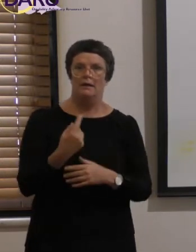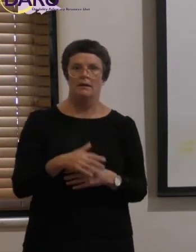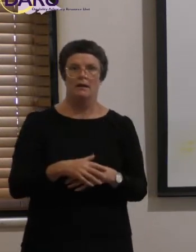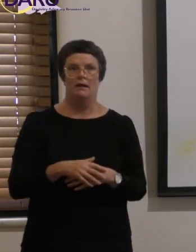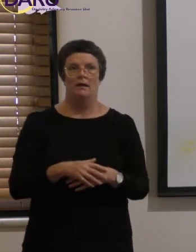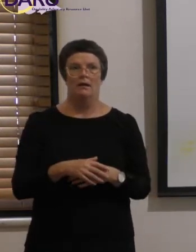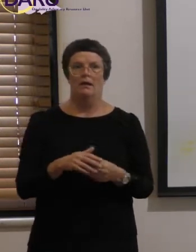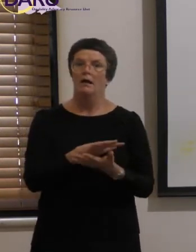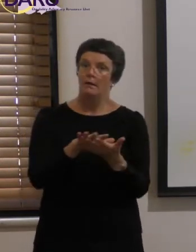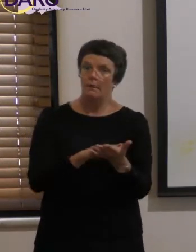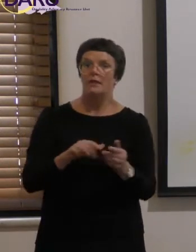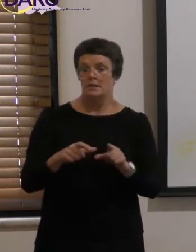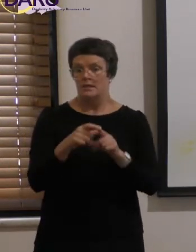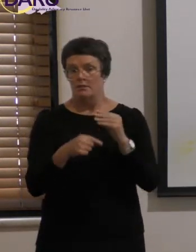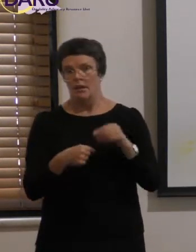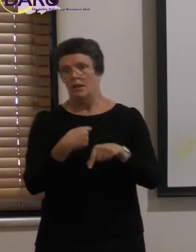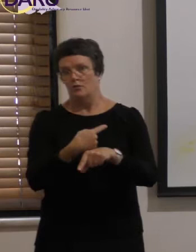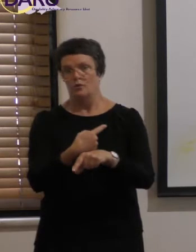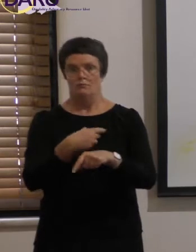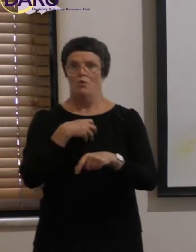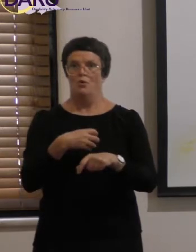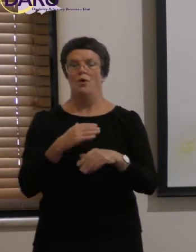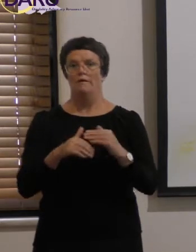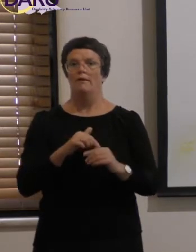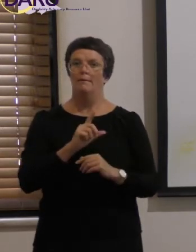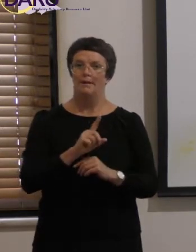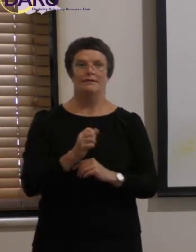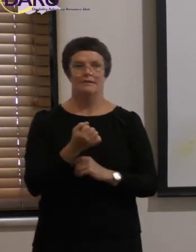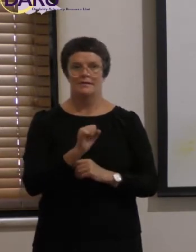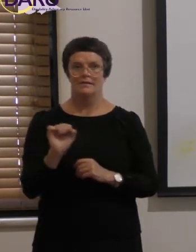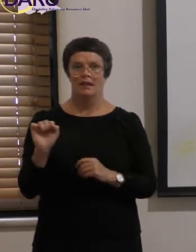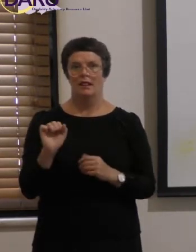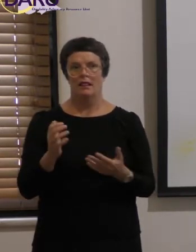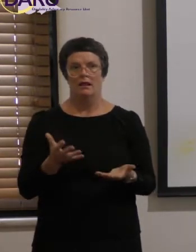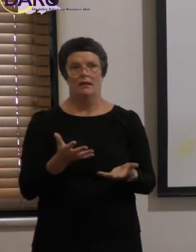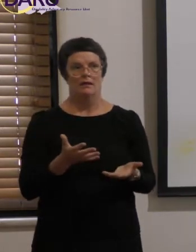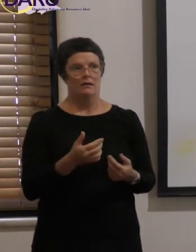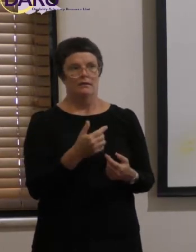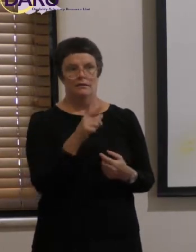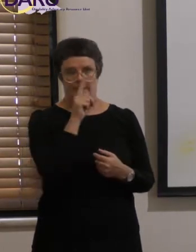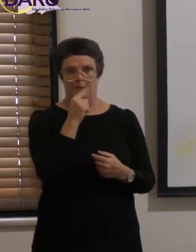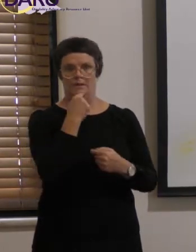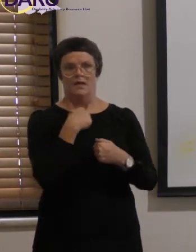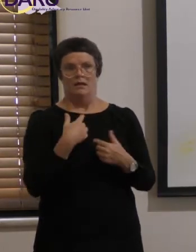which is positive, but still we're getting these poor experiences reported to us.